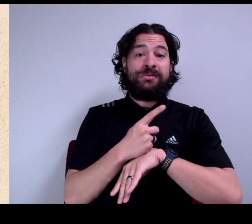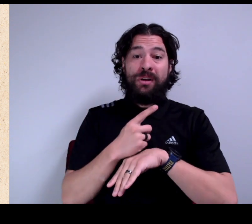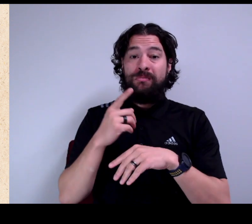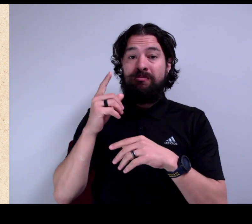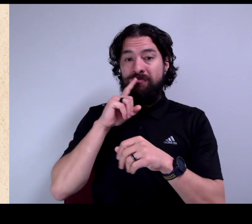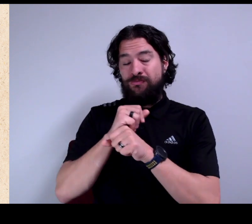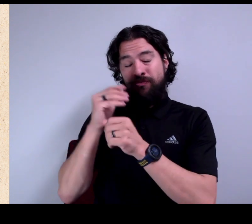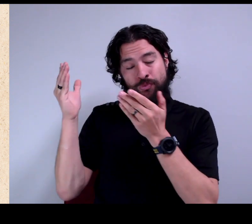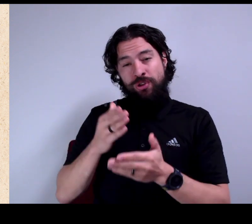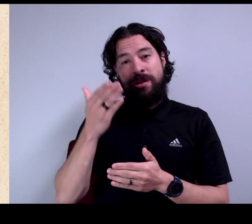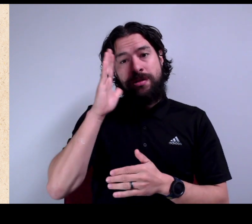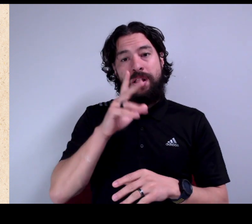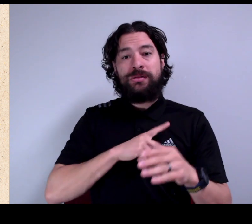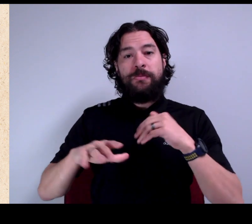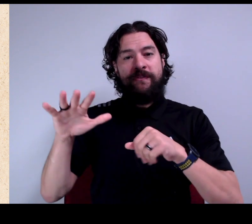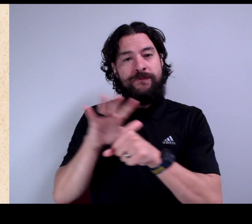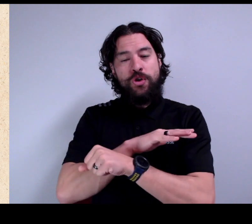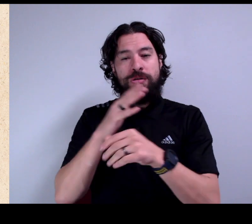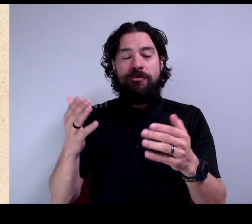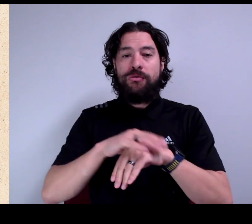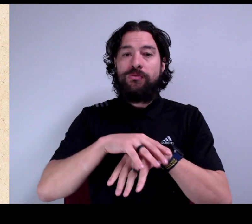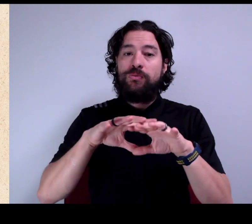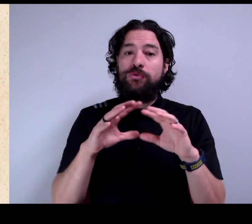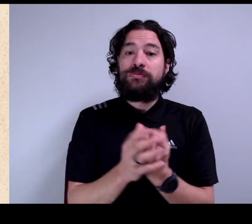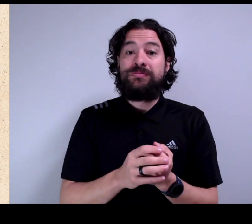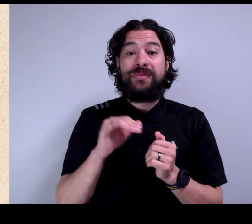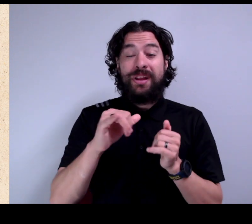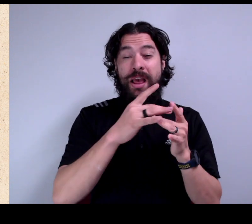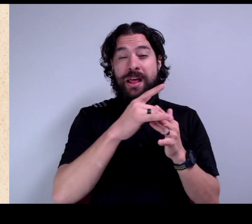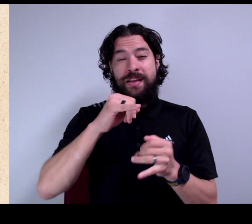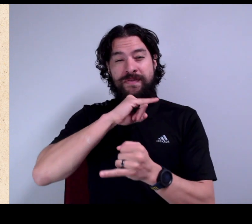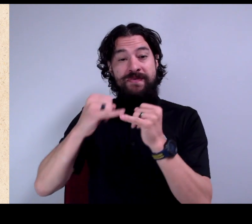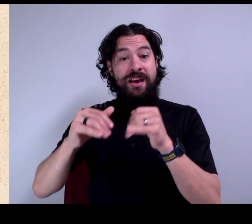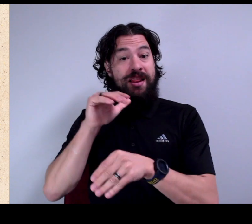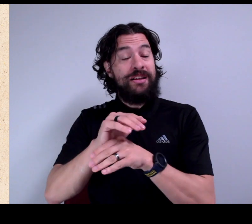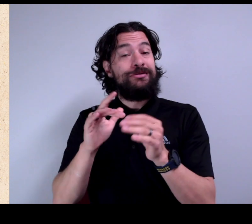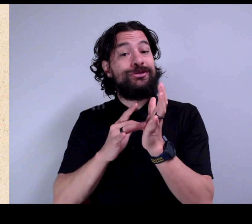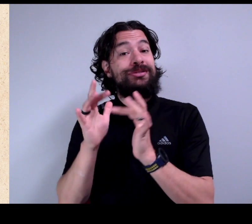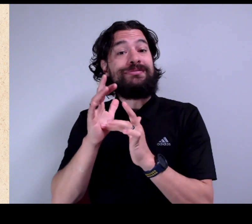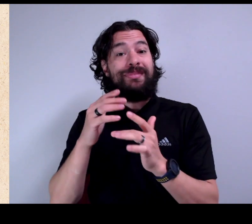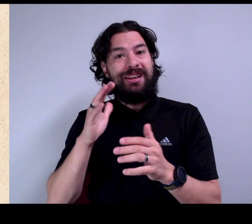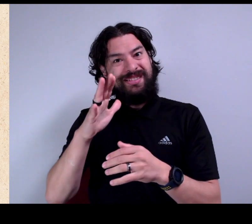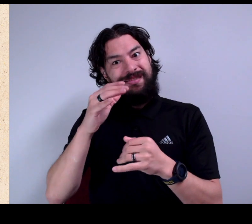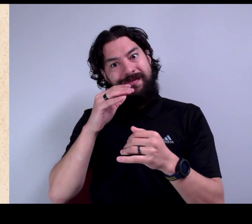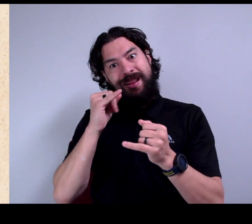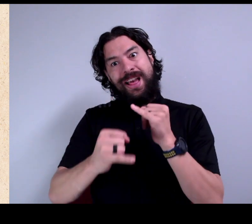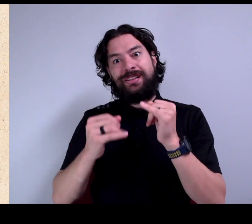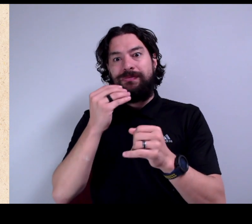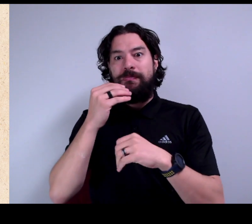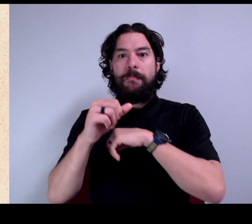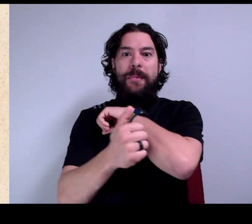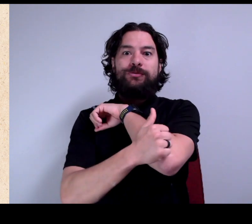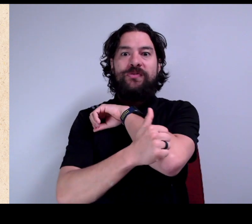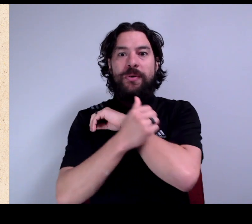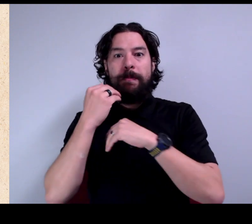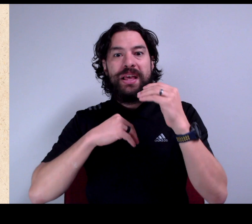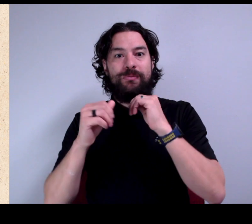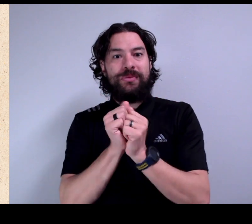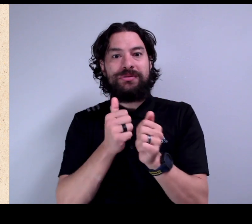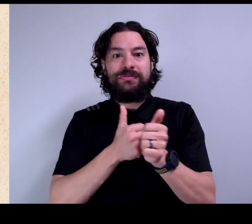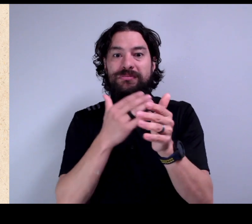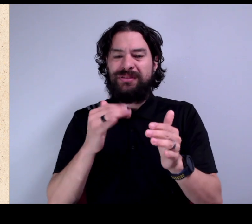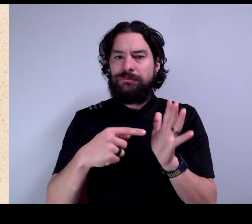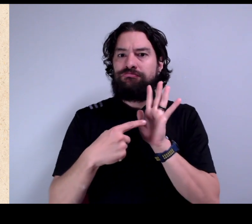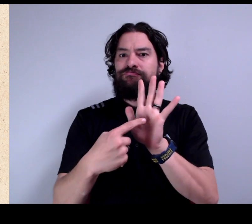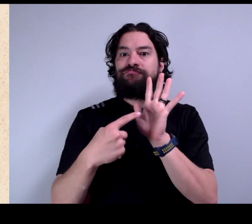day to bring God's kingdom fully over the world. And it all leads up to the final night. Jesus has his last Passover meal with the disciples,